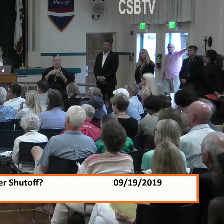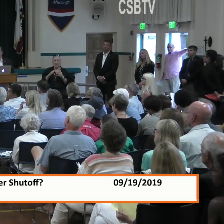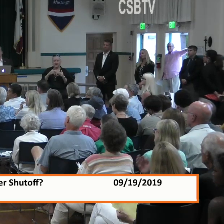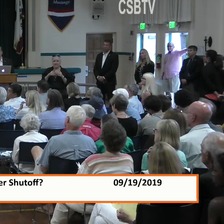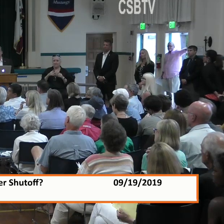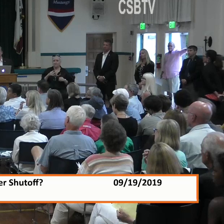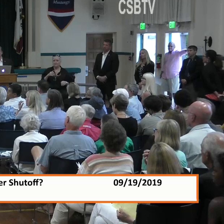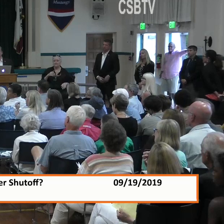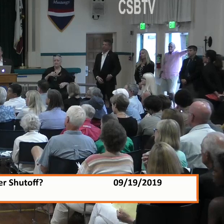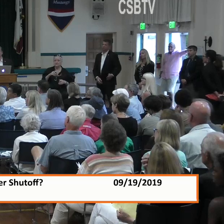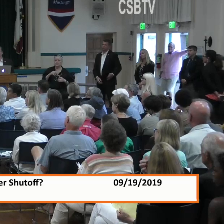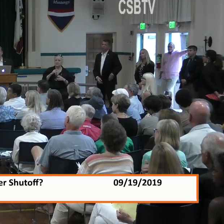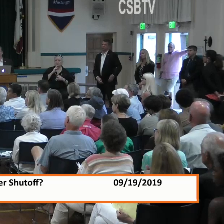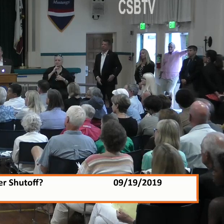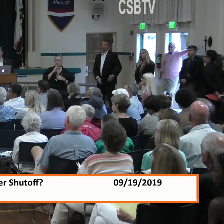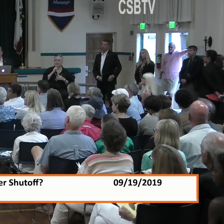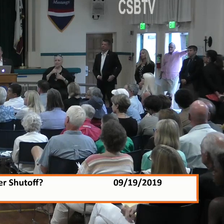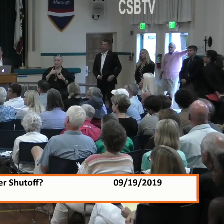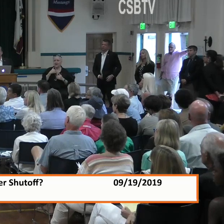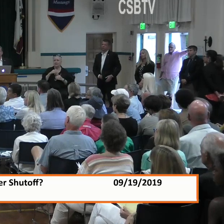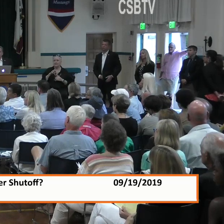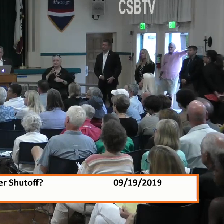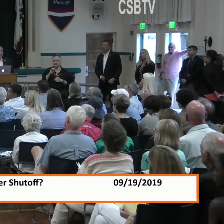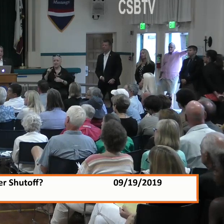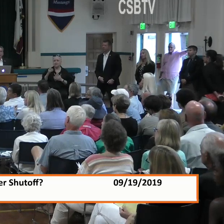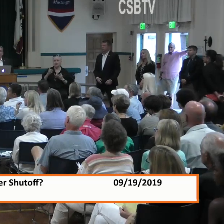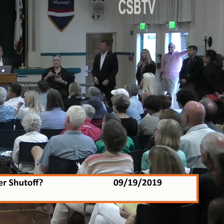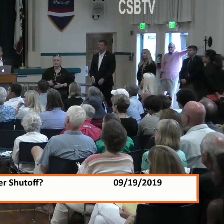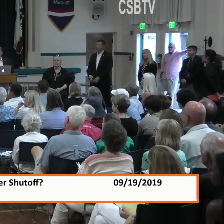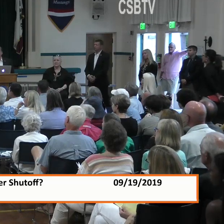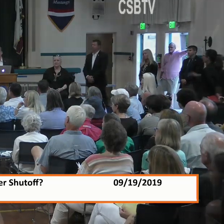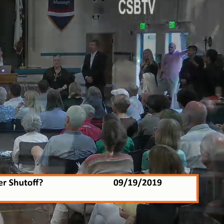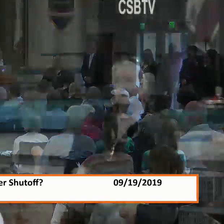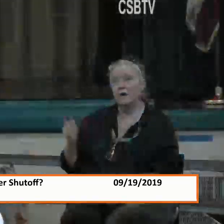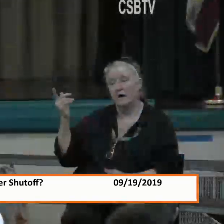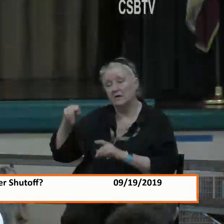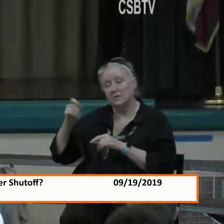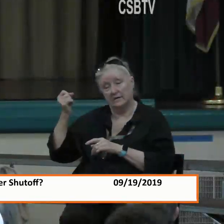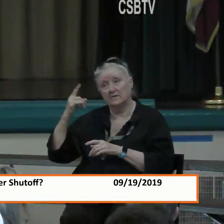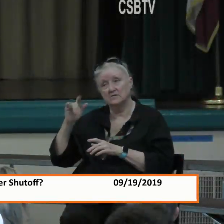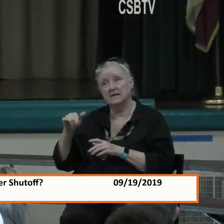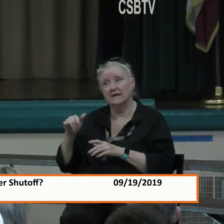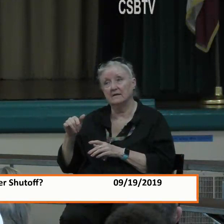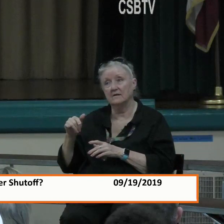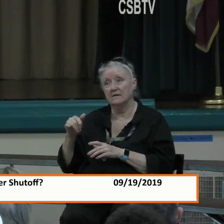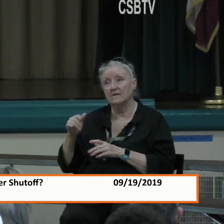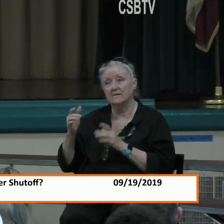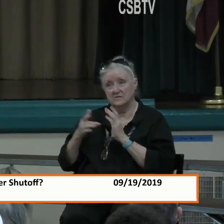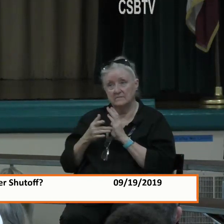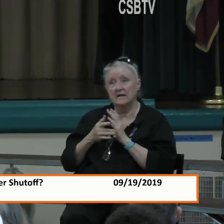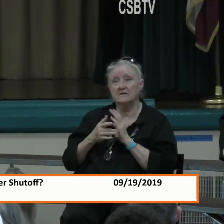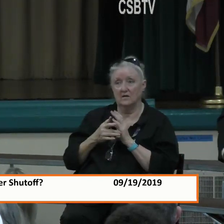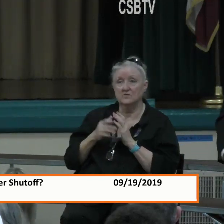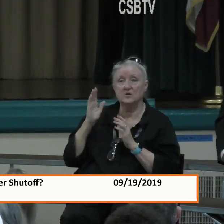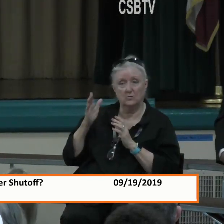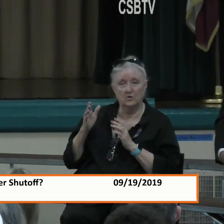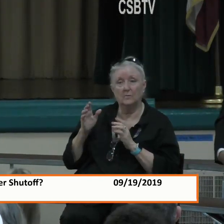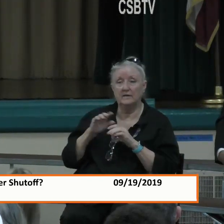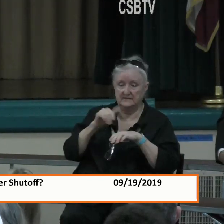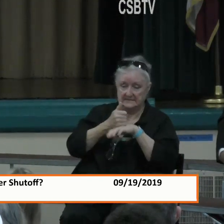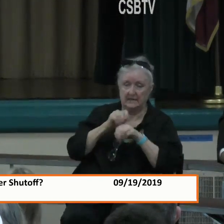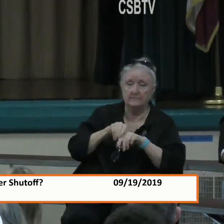whatever it is to ensure that we have cell service. Thank Agreed. you. I understand. And there is some technology that we will be